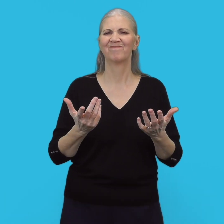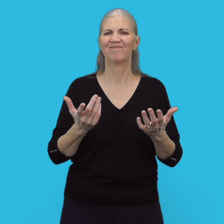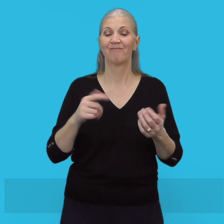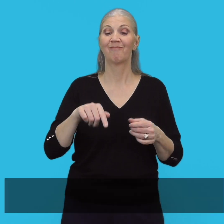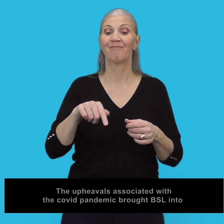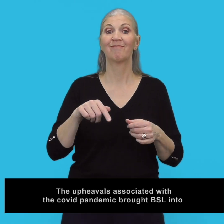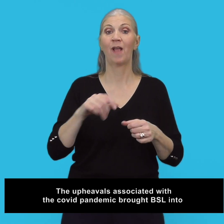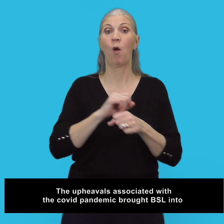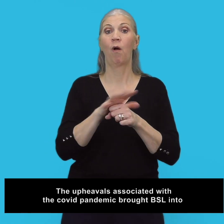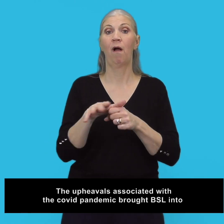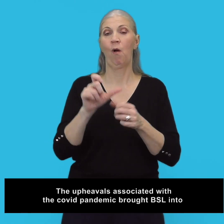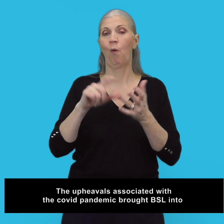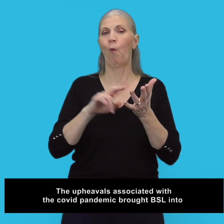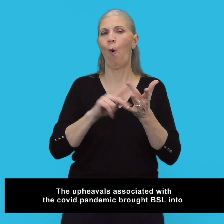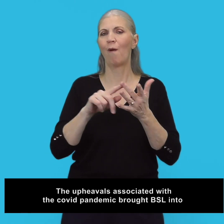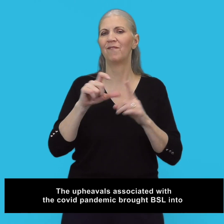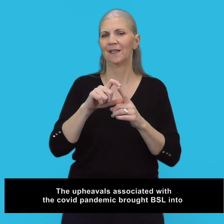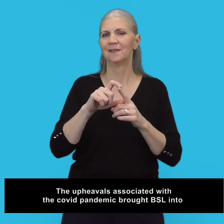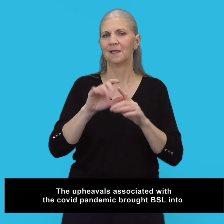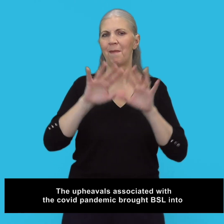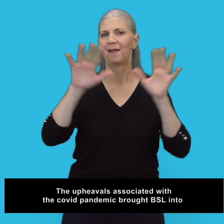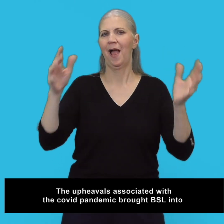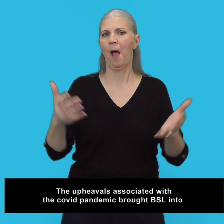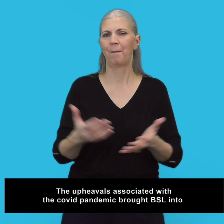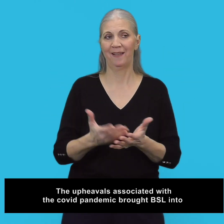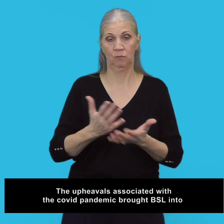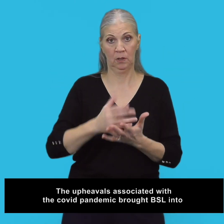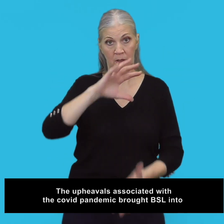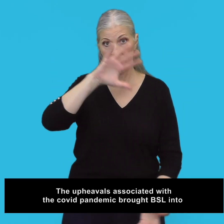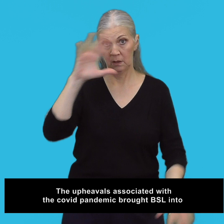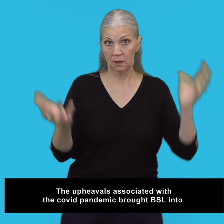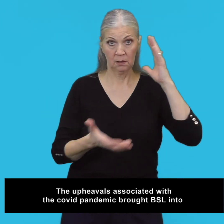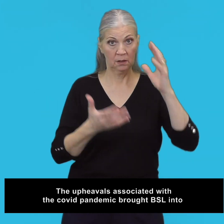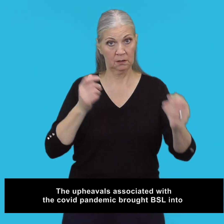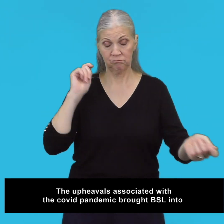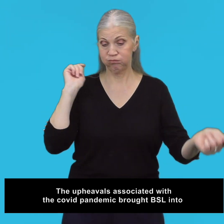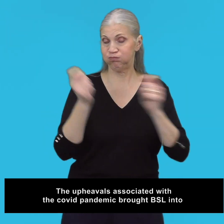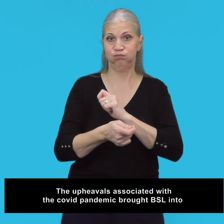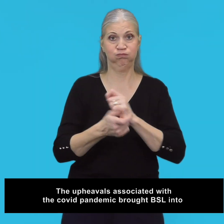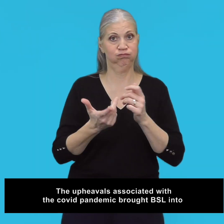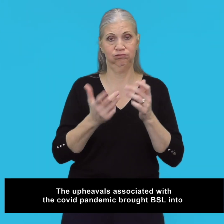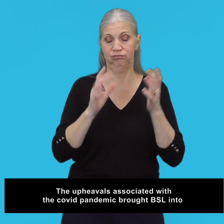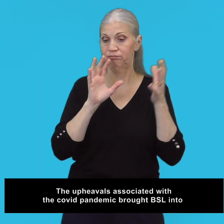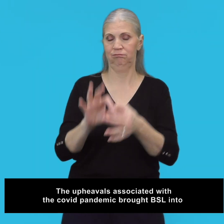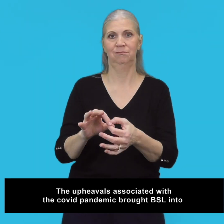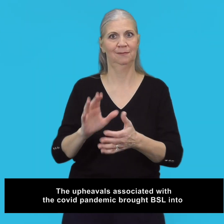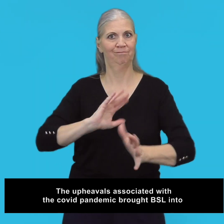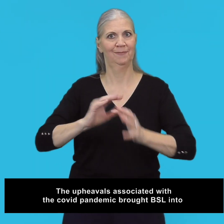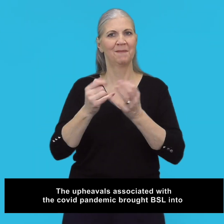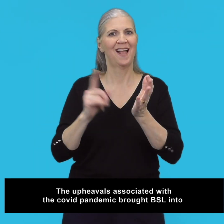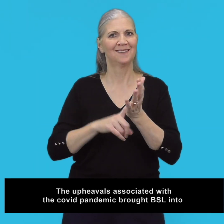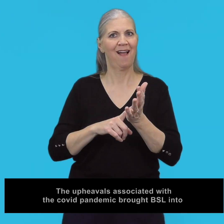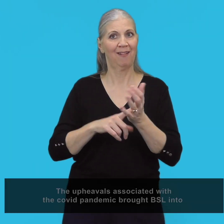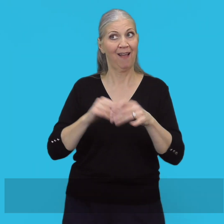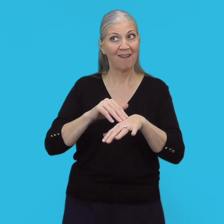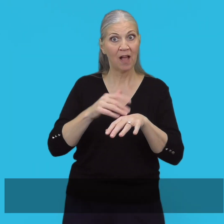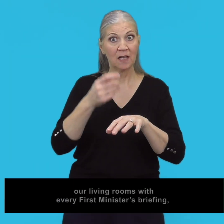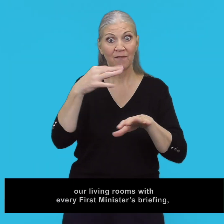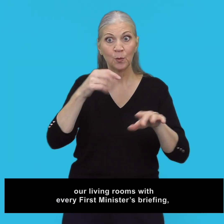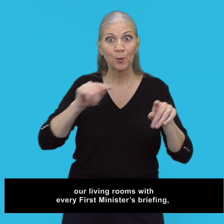considerably. The upheavals associated with the COVID pandemic brought BSL into our living rooms with